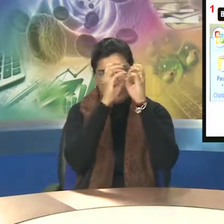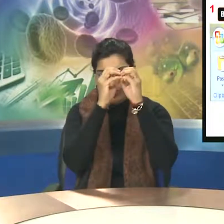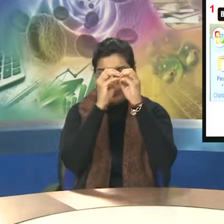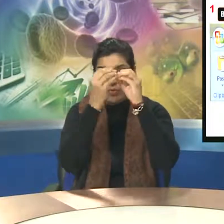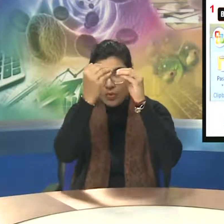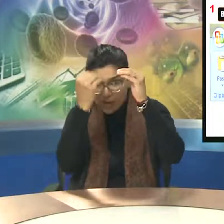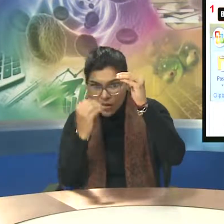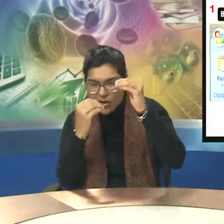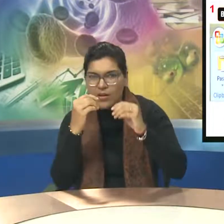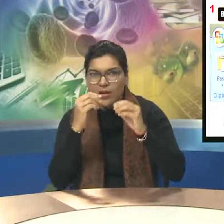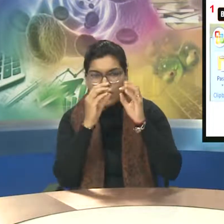subscript.